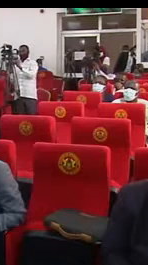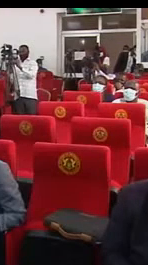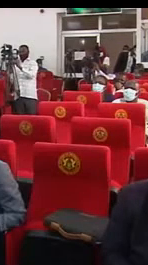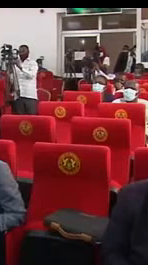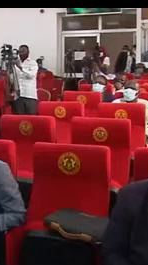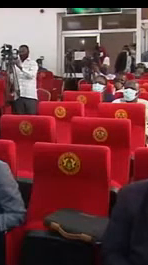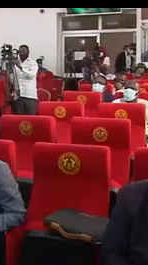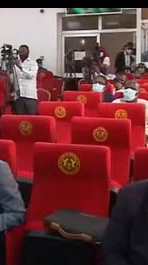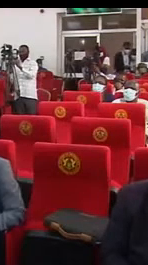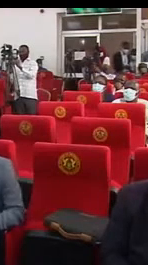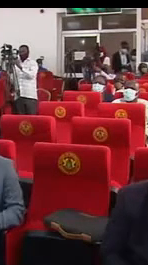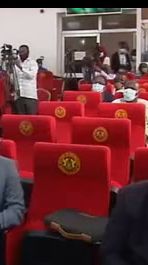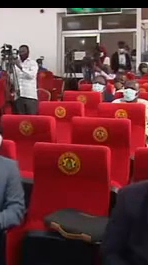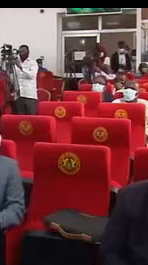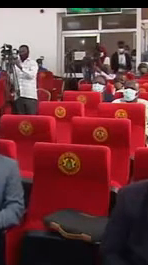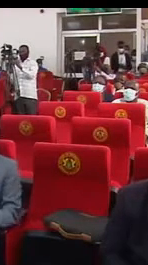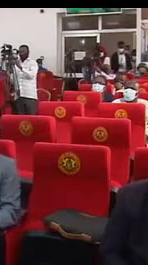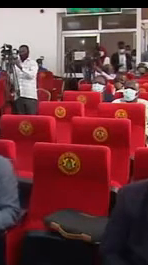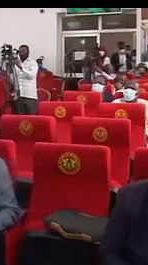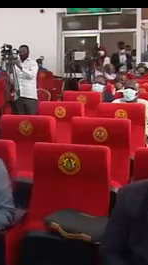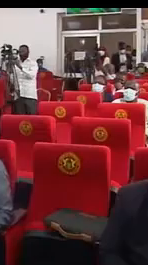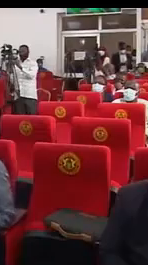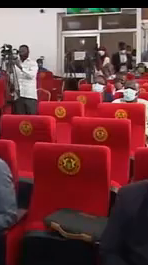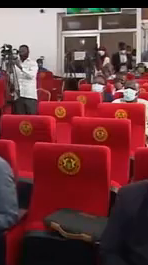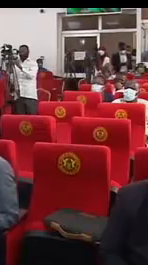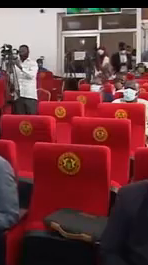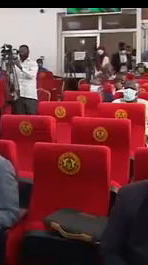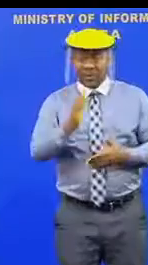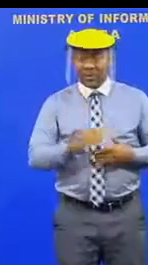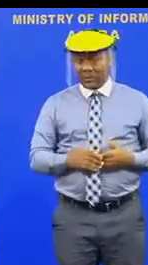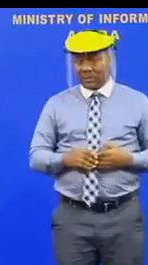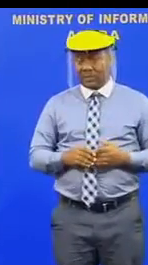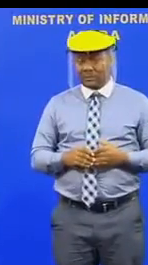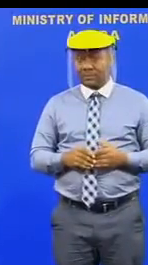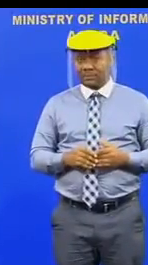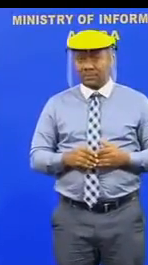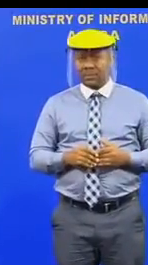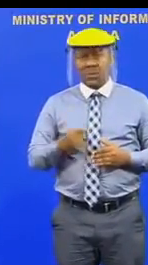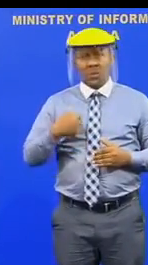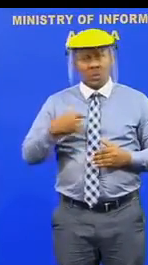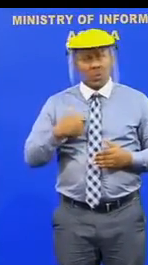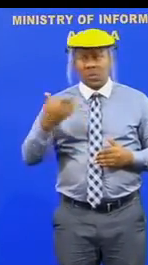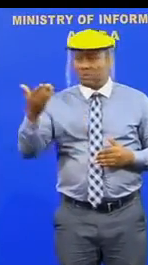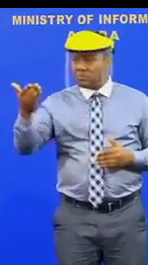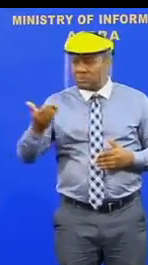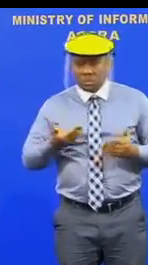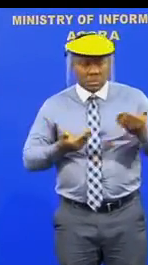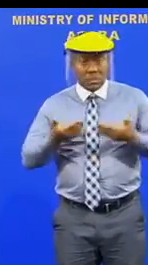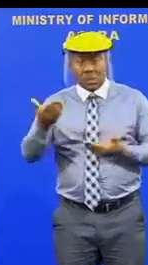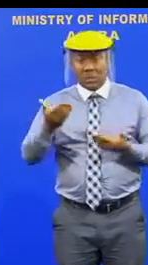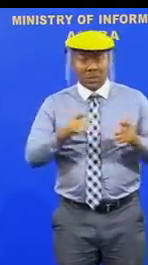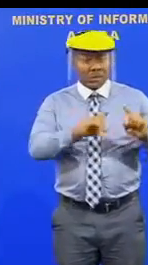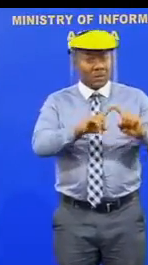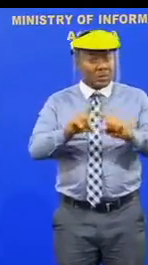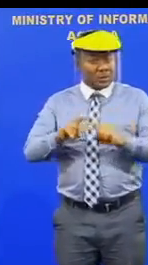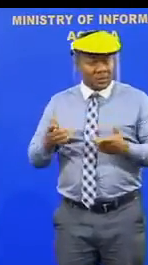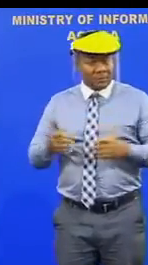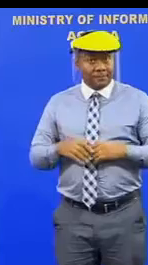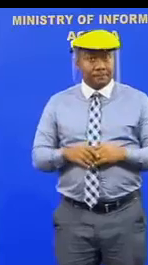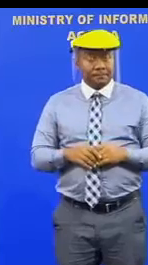of 99%. So what applications have we received so far? From 16th